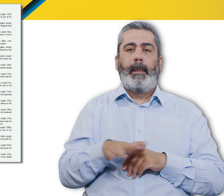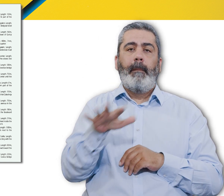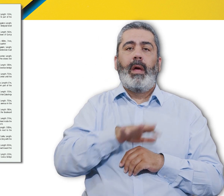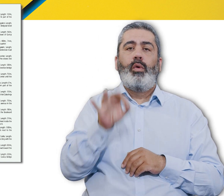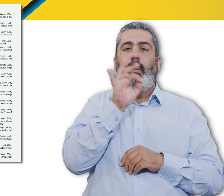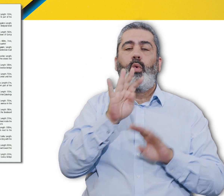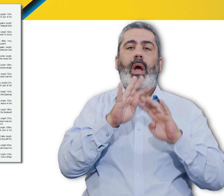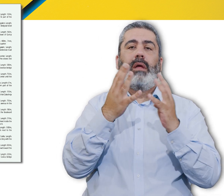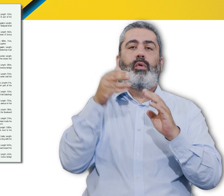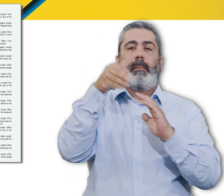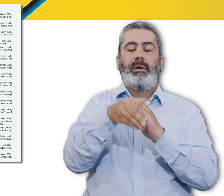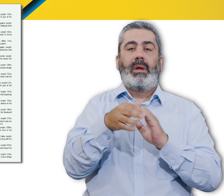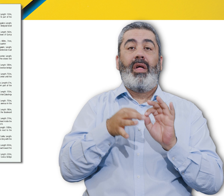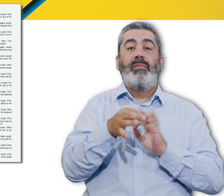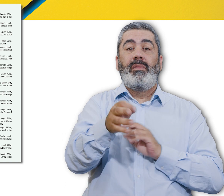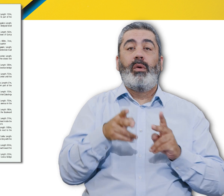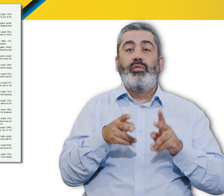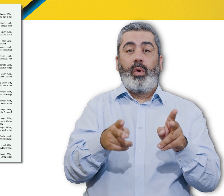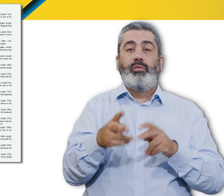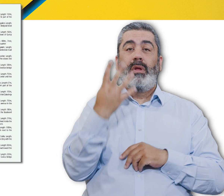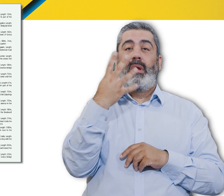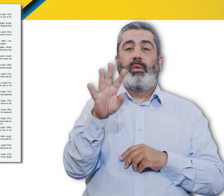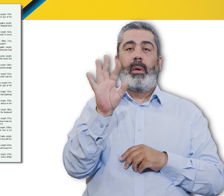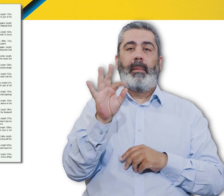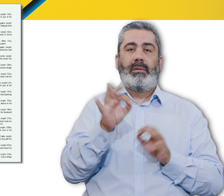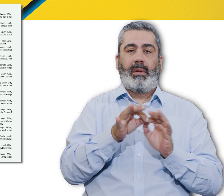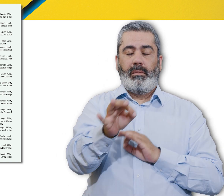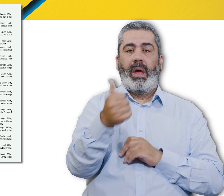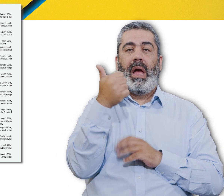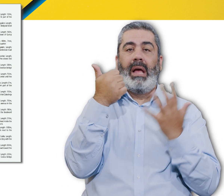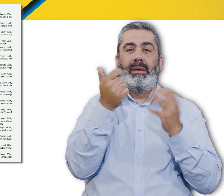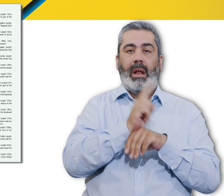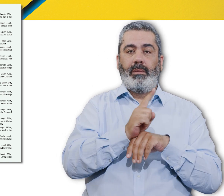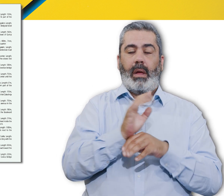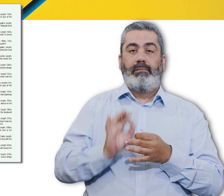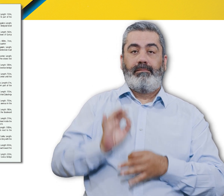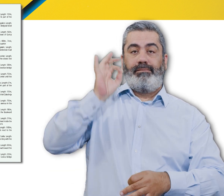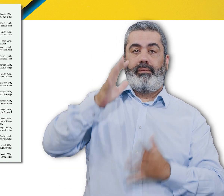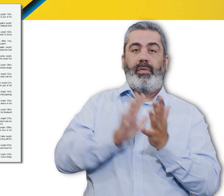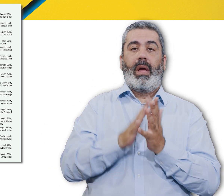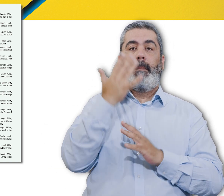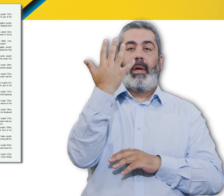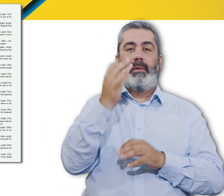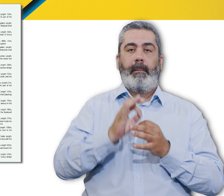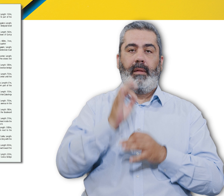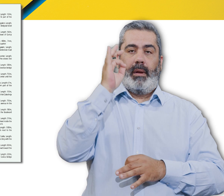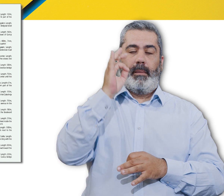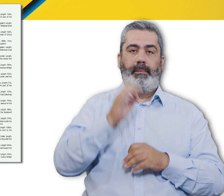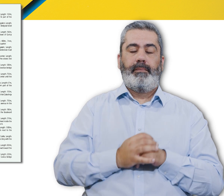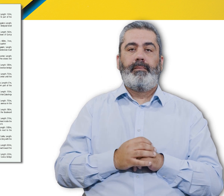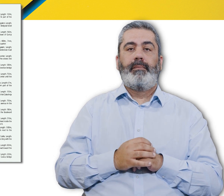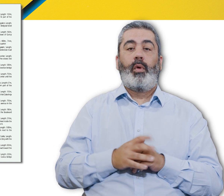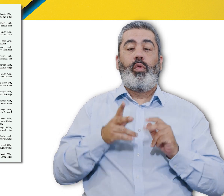length, 450 m, 6 min, elevation, 15 m. The street connecting the main gate with the